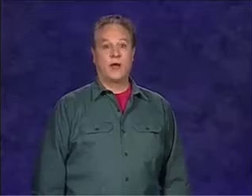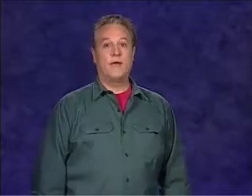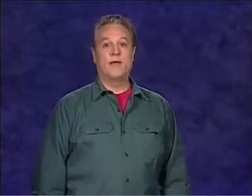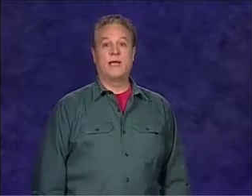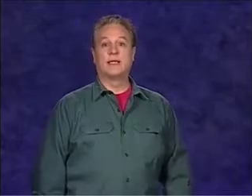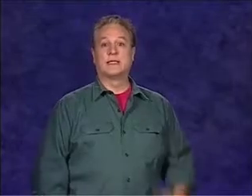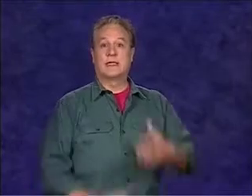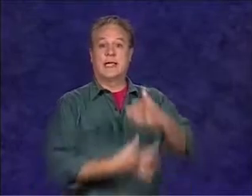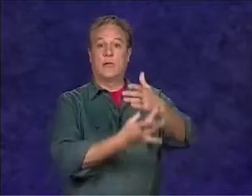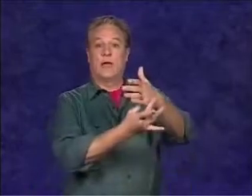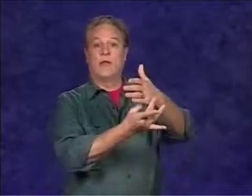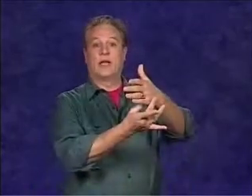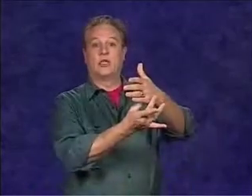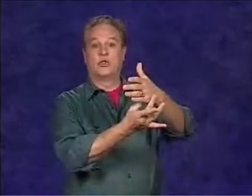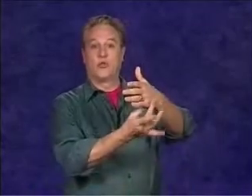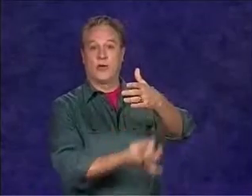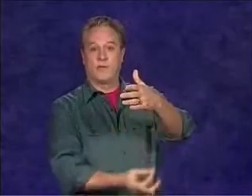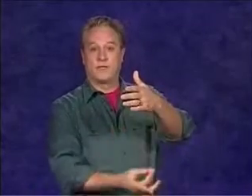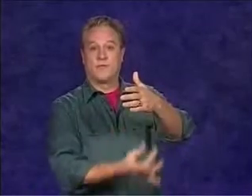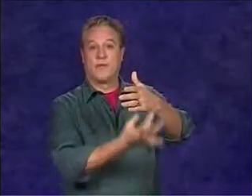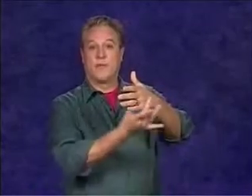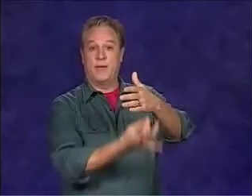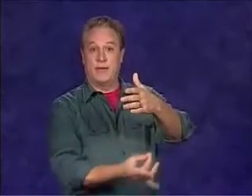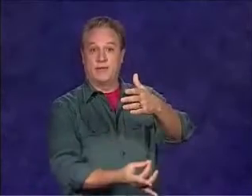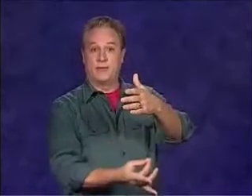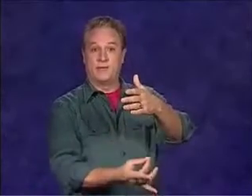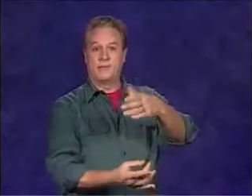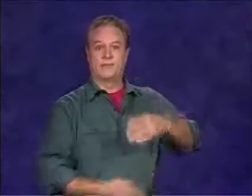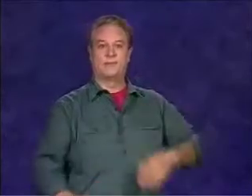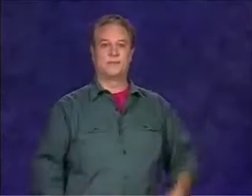Gravy is liquid that drips from the meat.